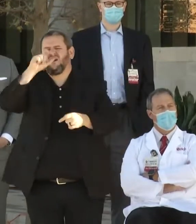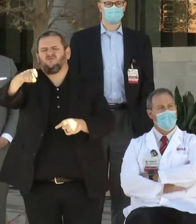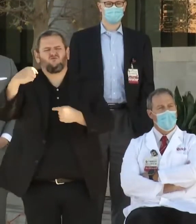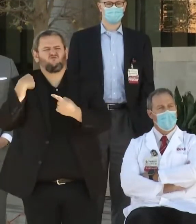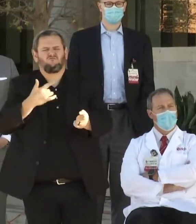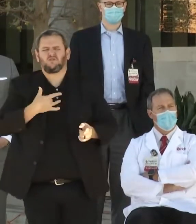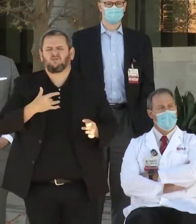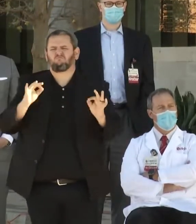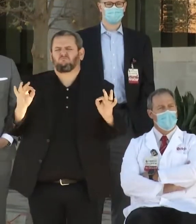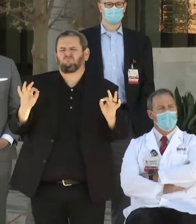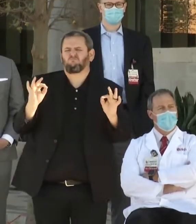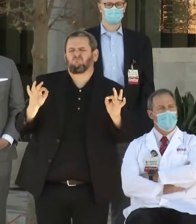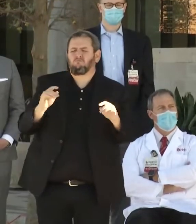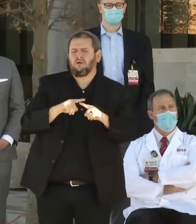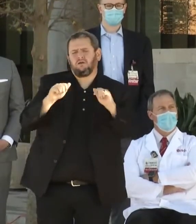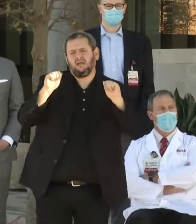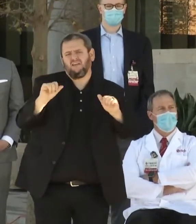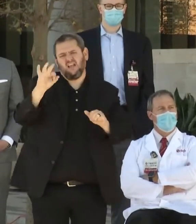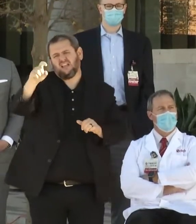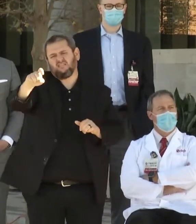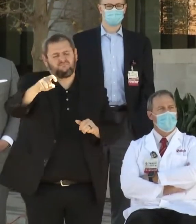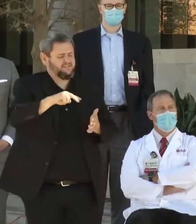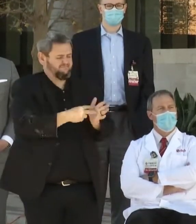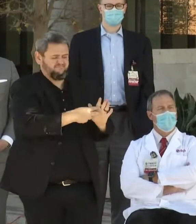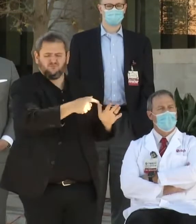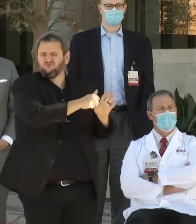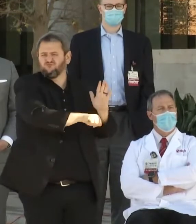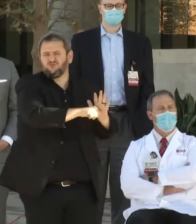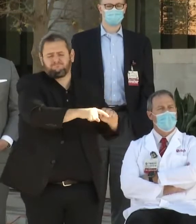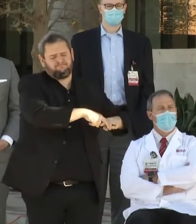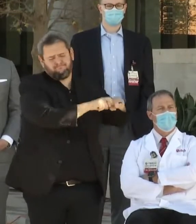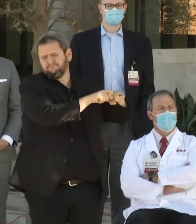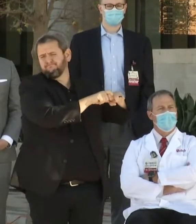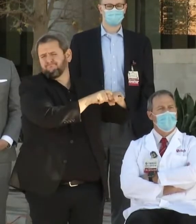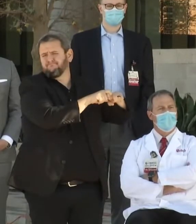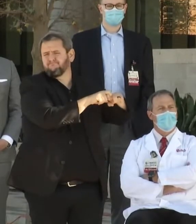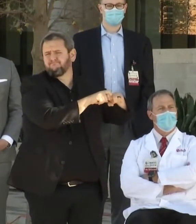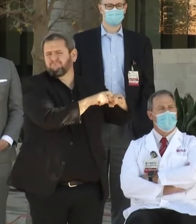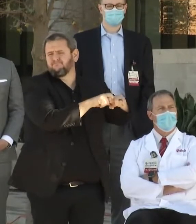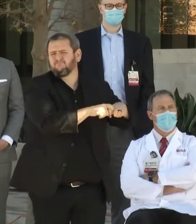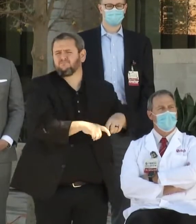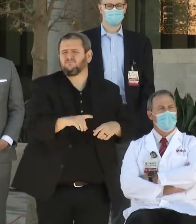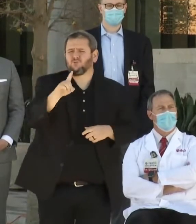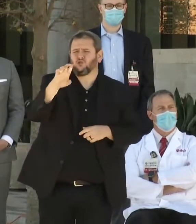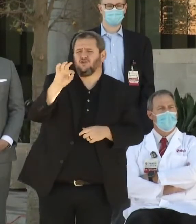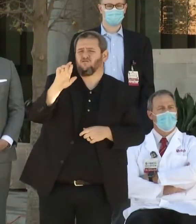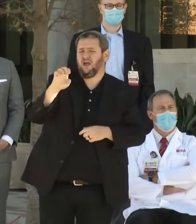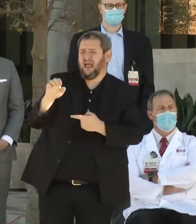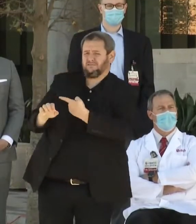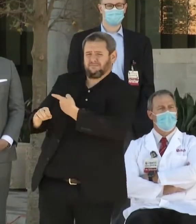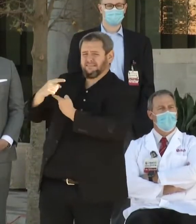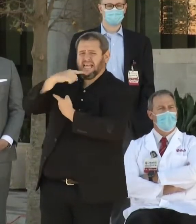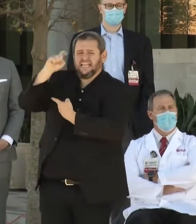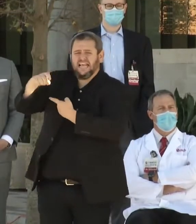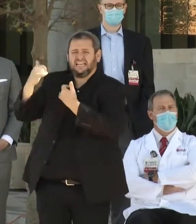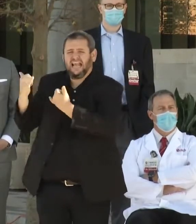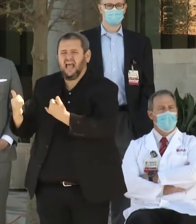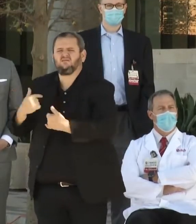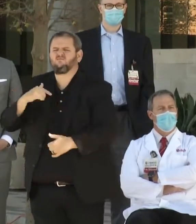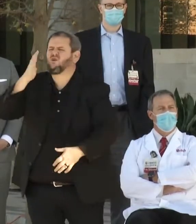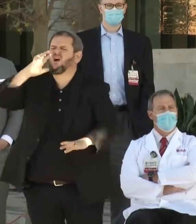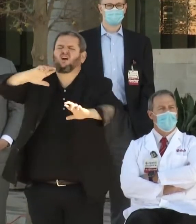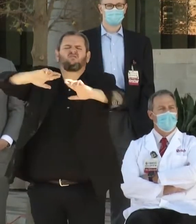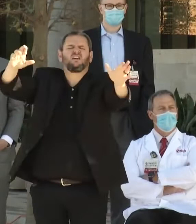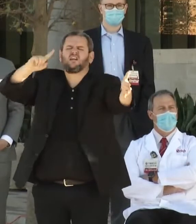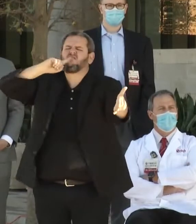professionals. I'm ready to issue an executive order anytime Dr. Fry tells me we need more space. Our goal